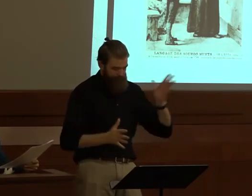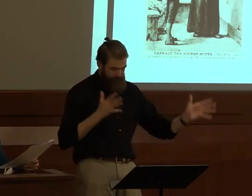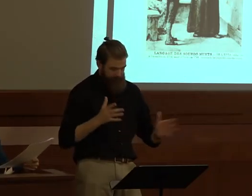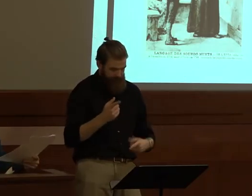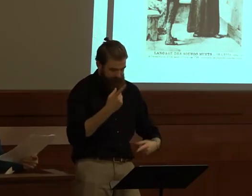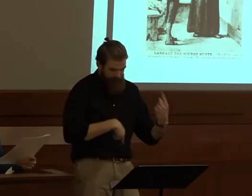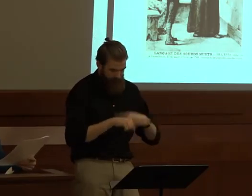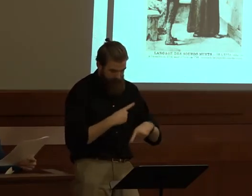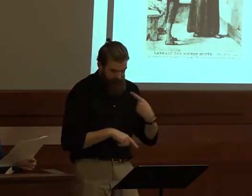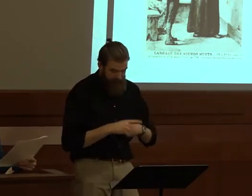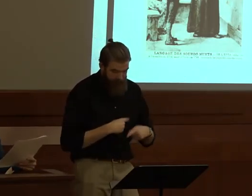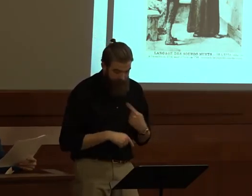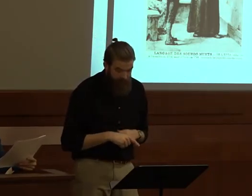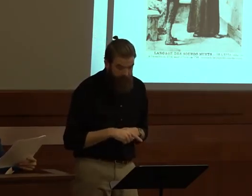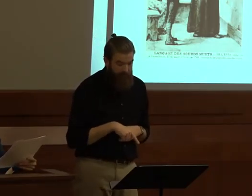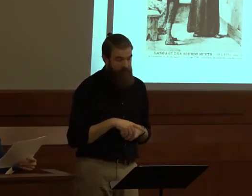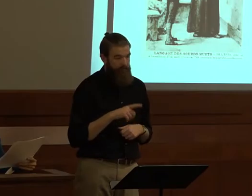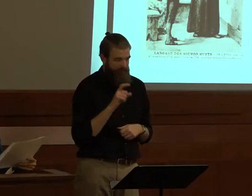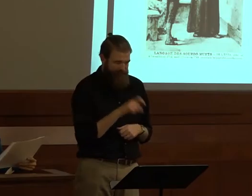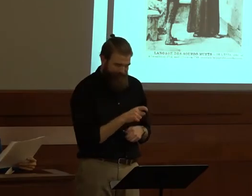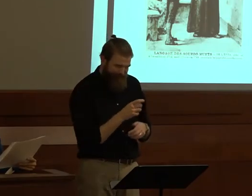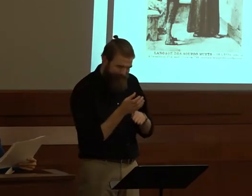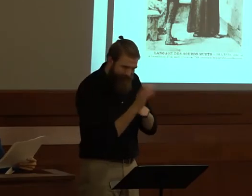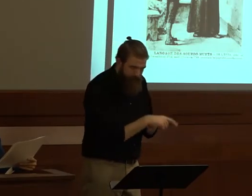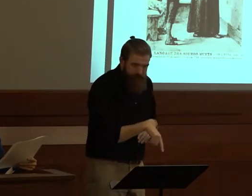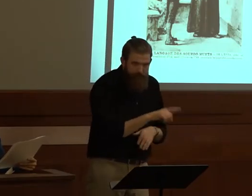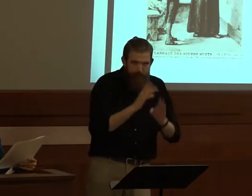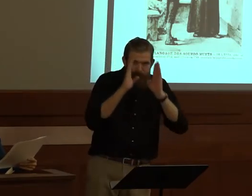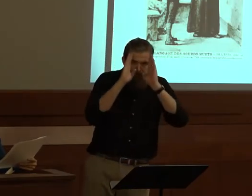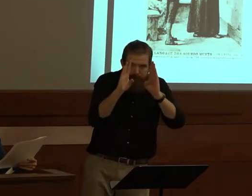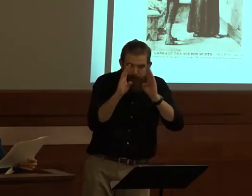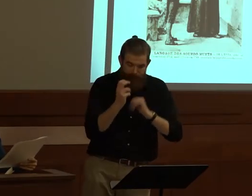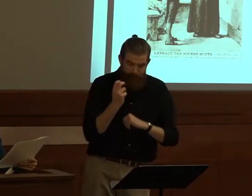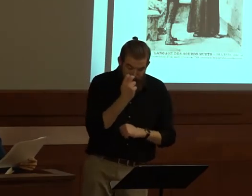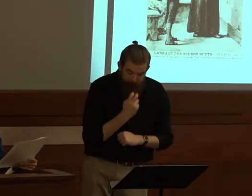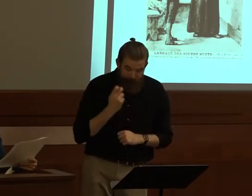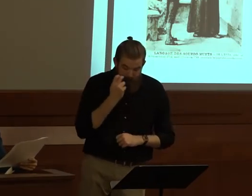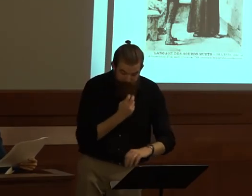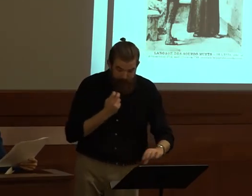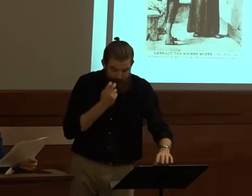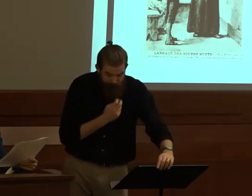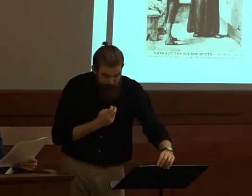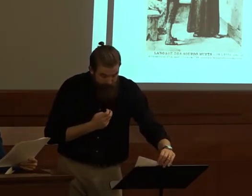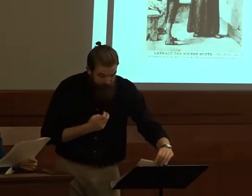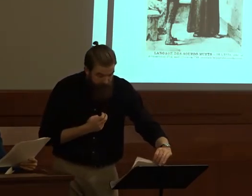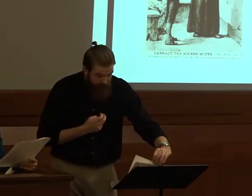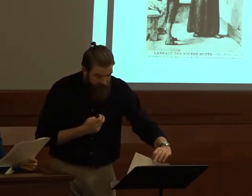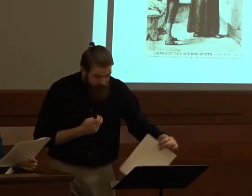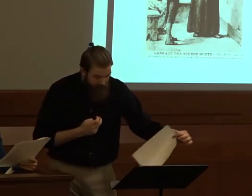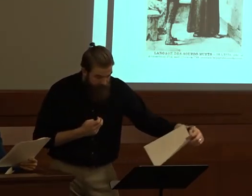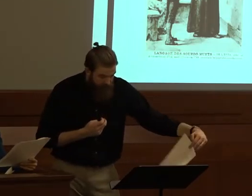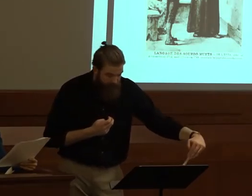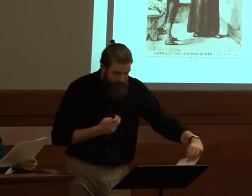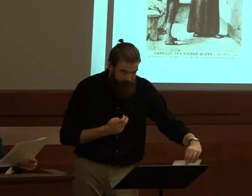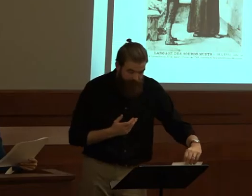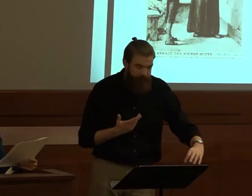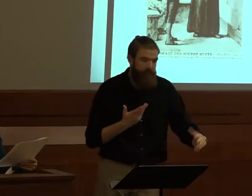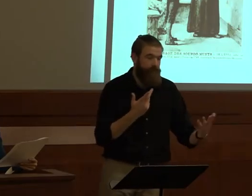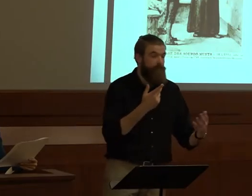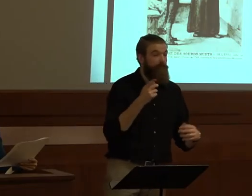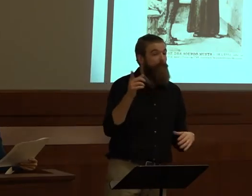taught him the work and sacrifice needed for deaf children to even have a chance of developing a complete internal model